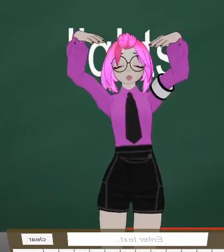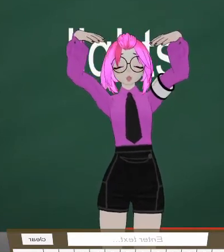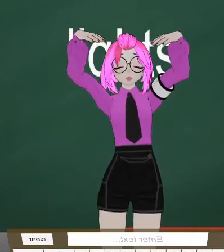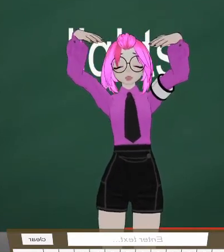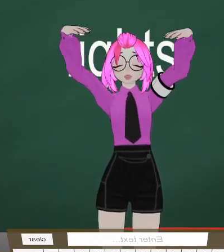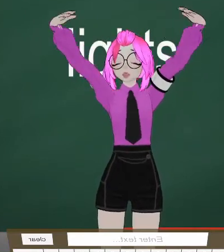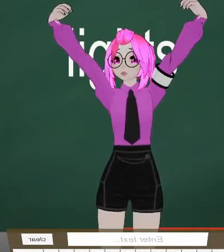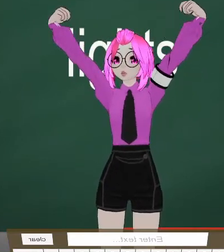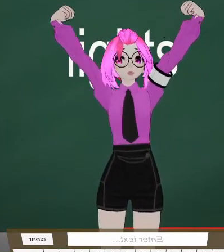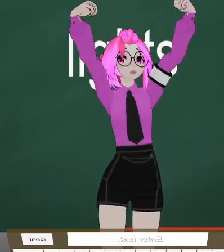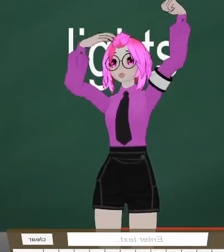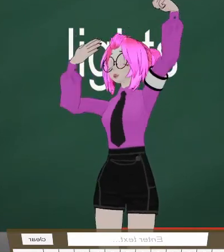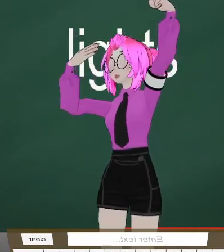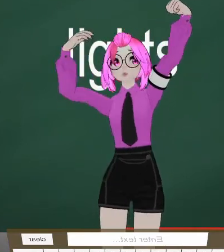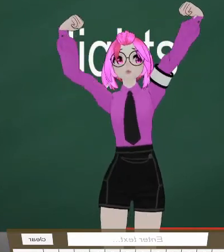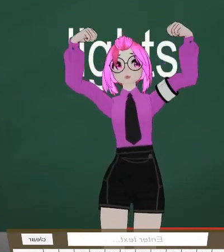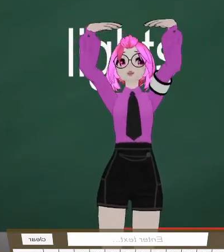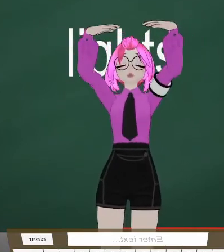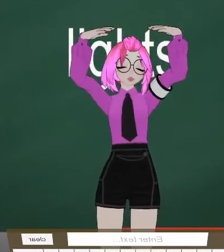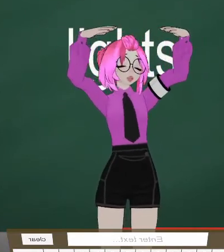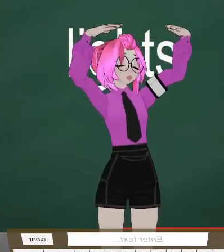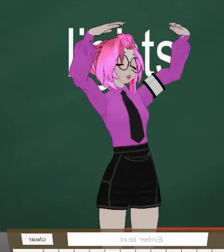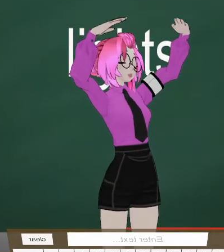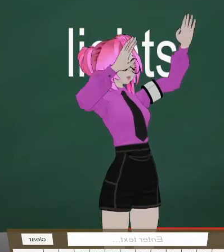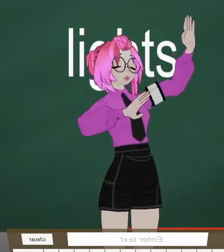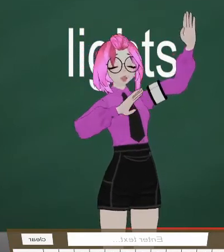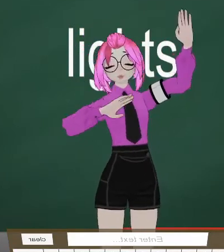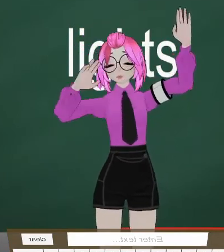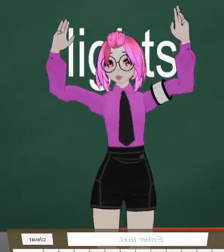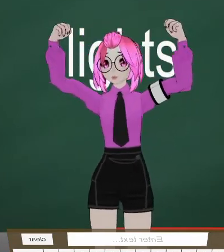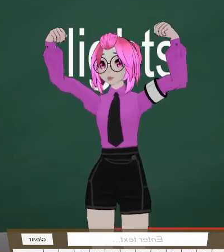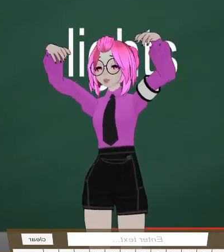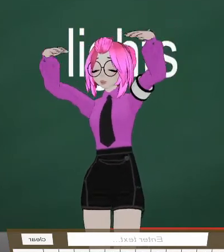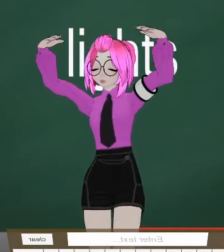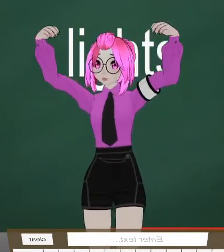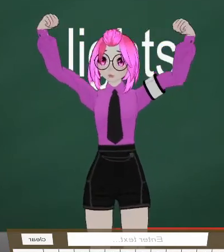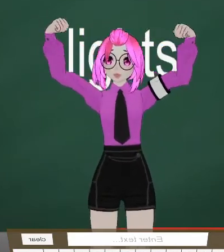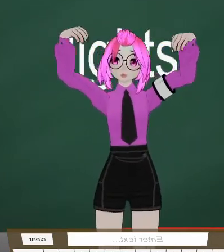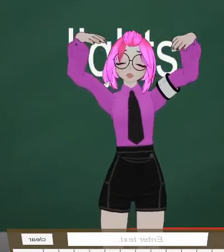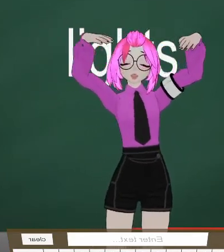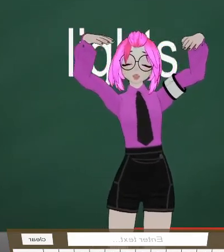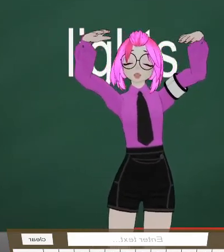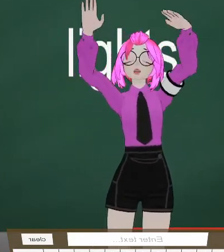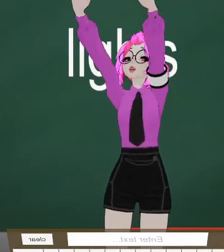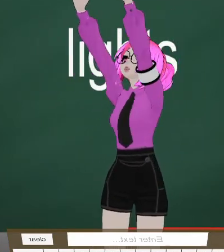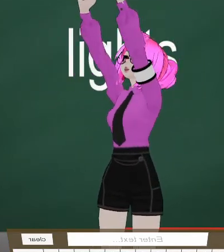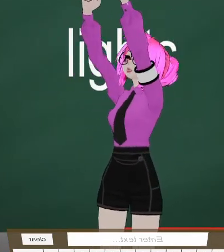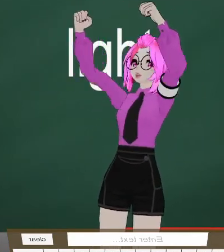and they turn on where's the lights i can't see okay they're on don't worry you're turning those lights on it's almost like the